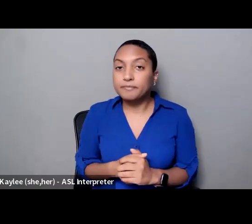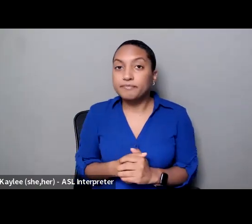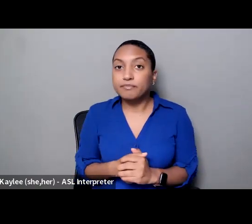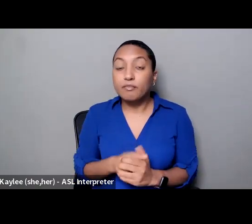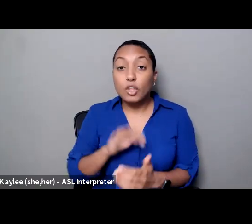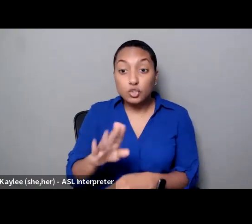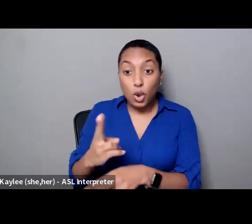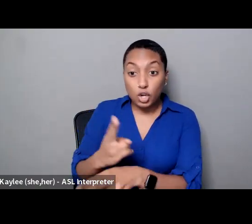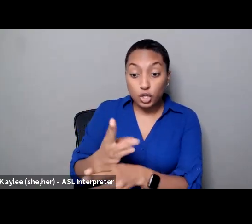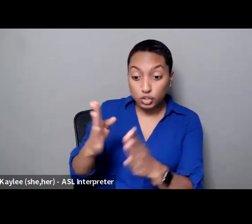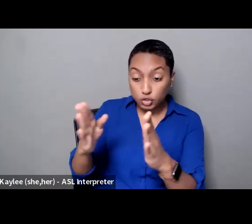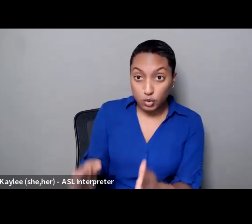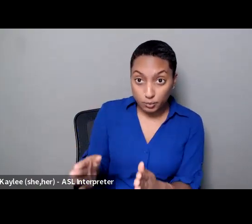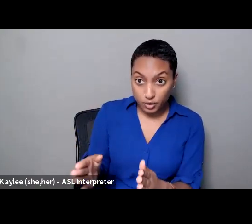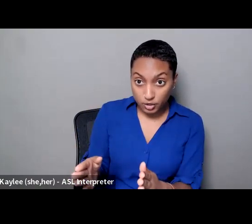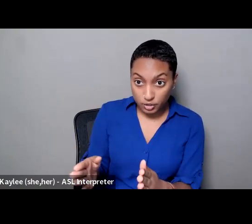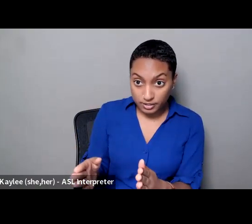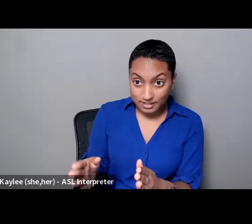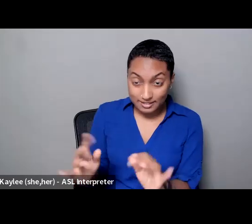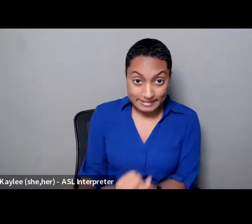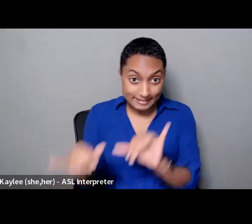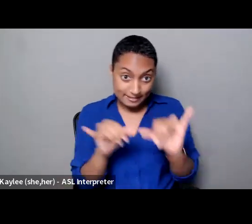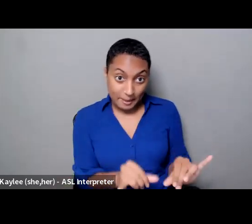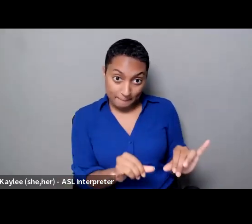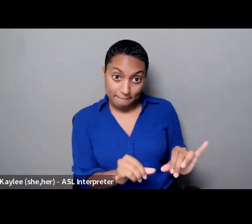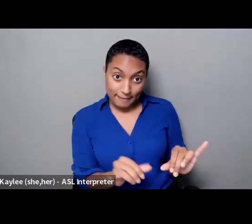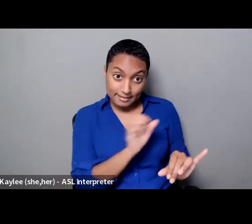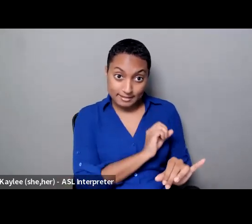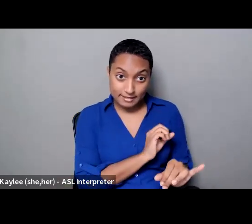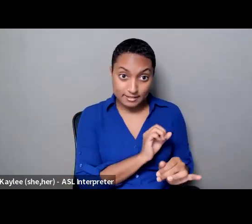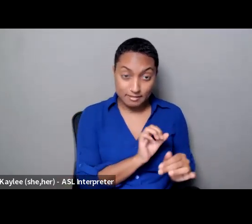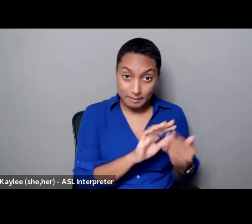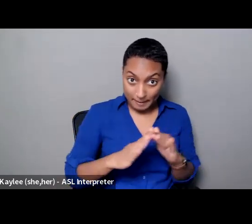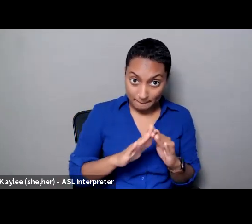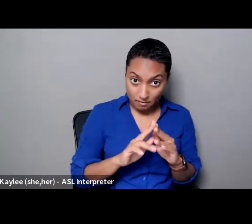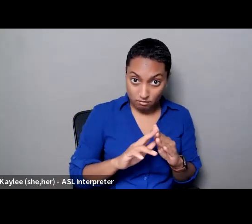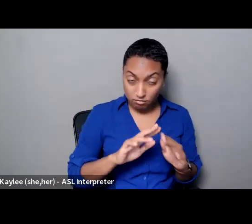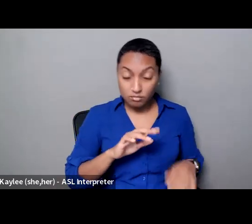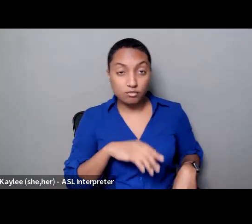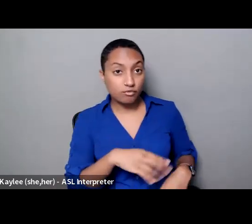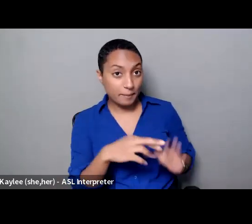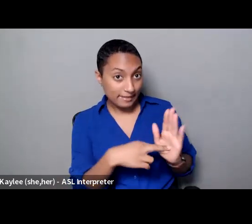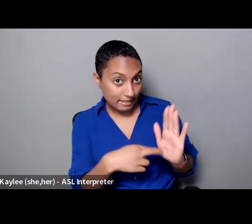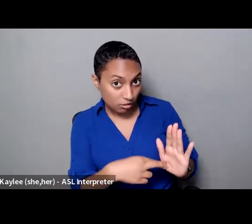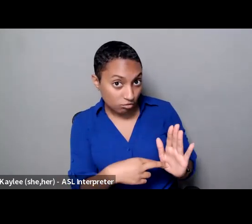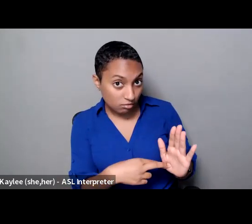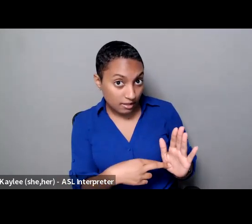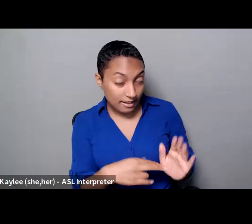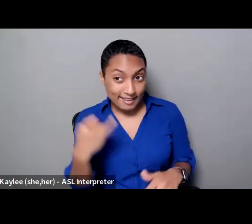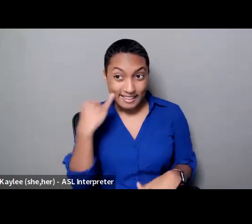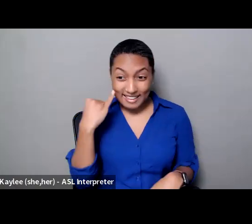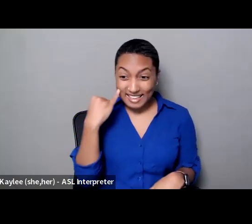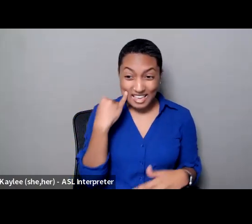a representation of the individuals in your community? And if not, are there some areas that you want